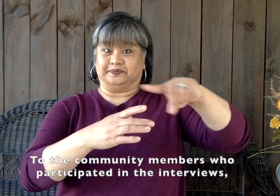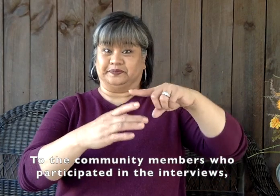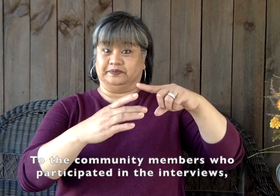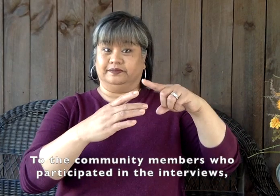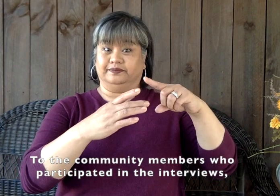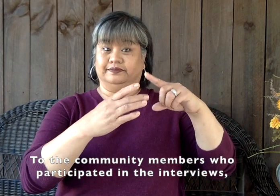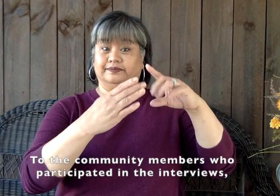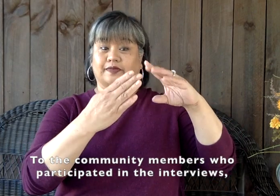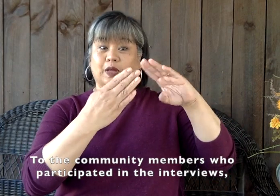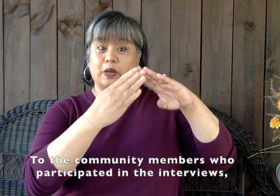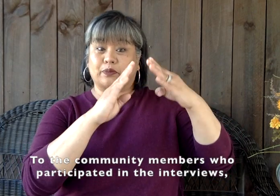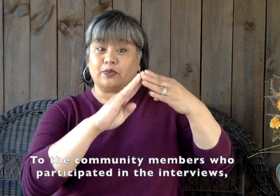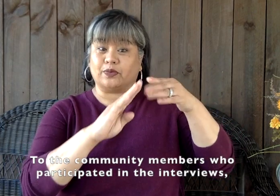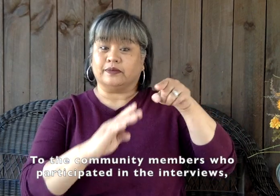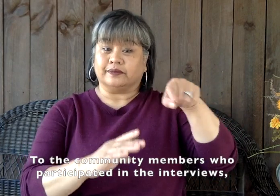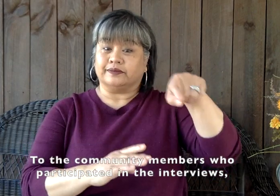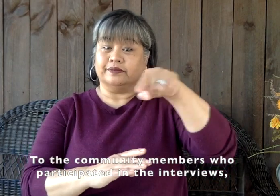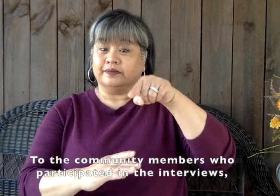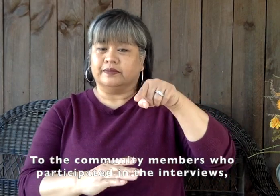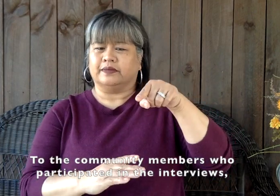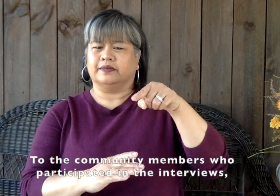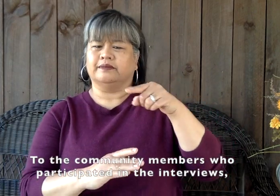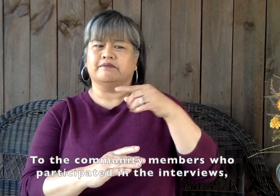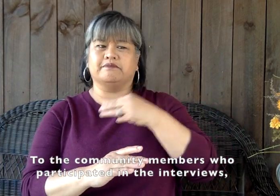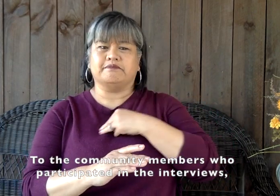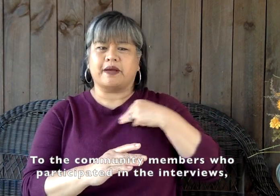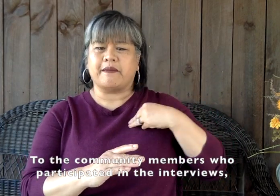The community members who participated in the interviews.